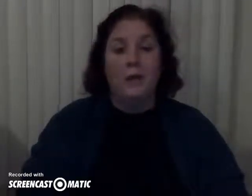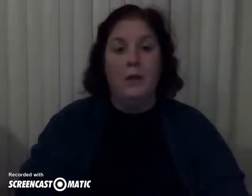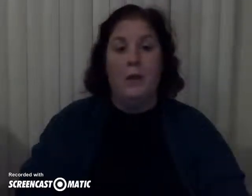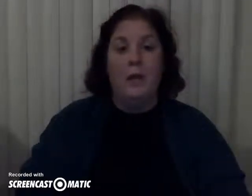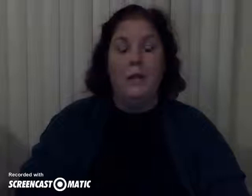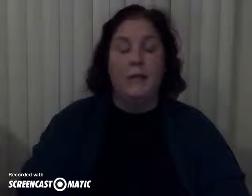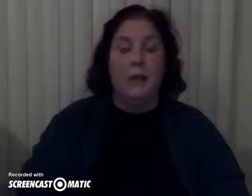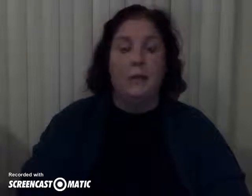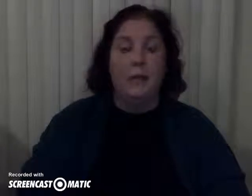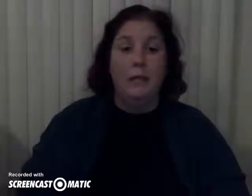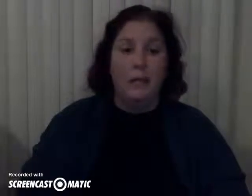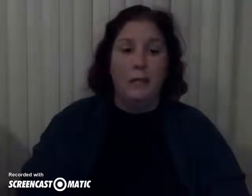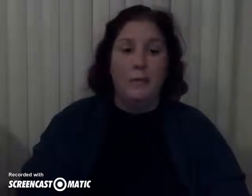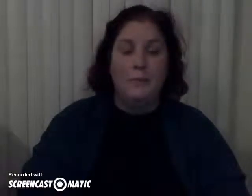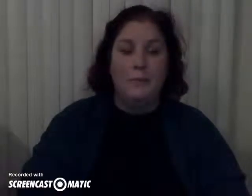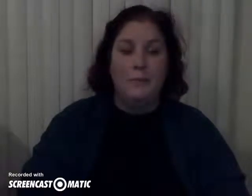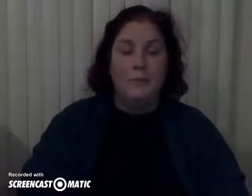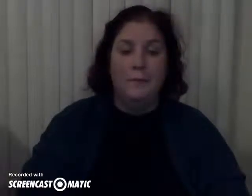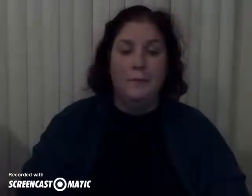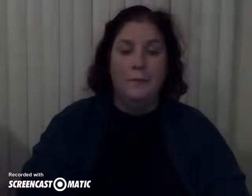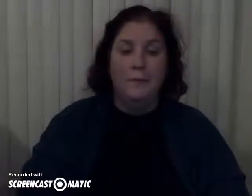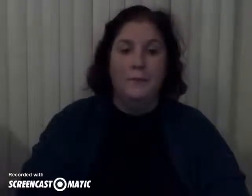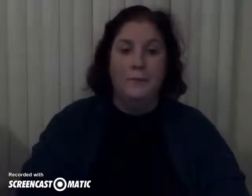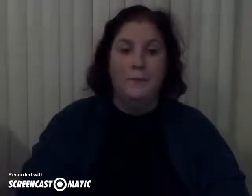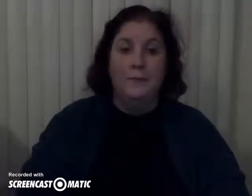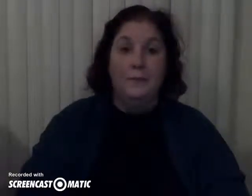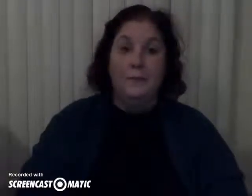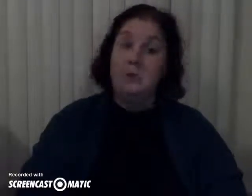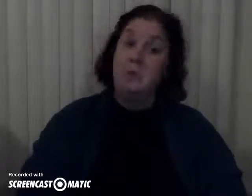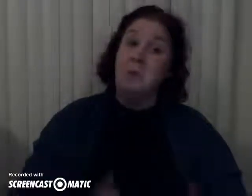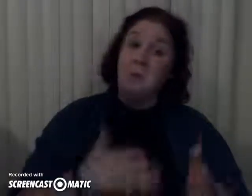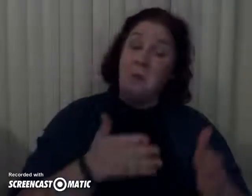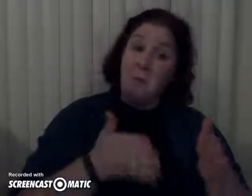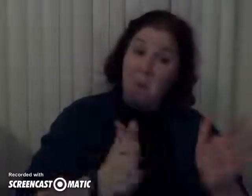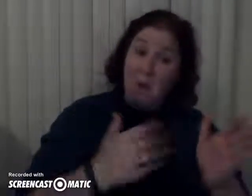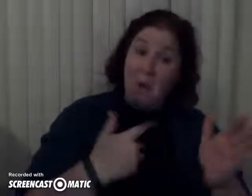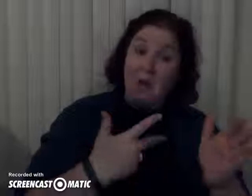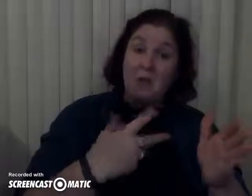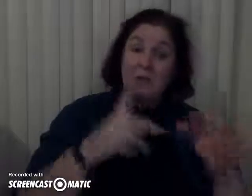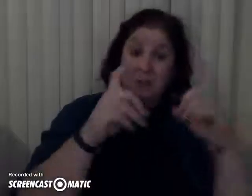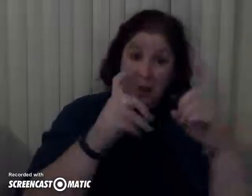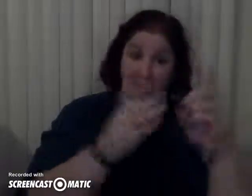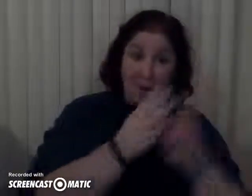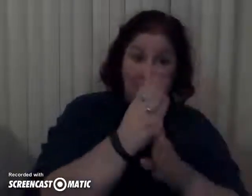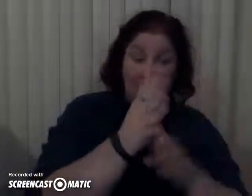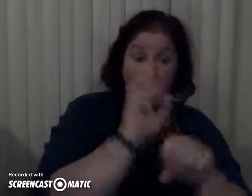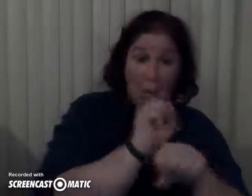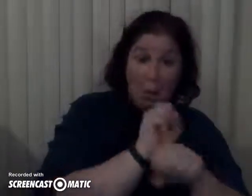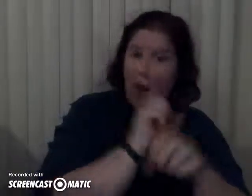or can I take photography initially? Actually, the way the photography major works is you take courses kind of throughout the